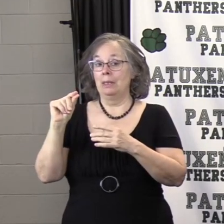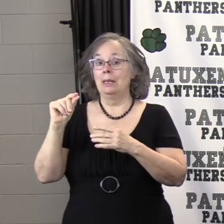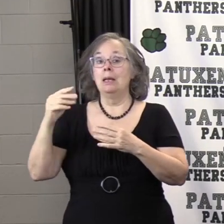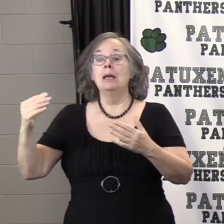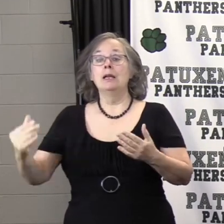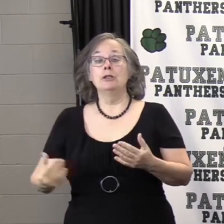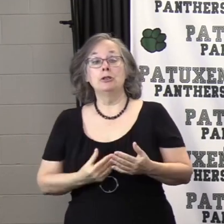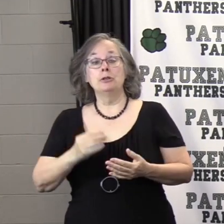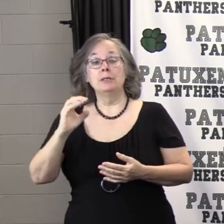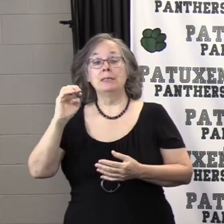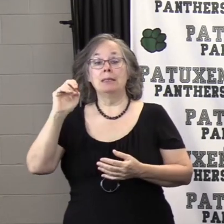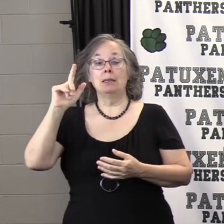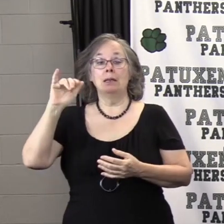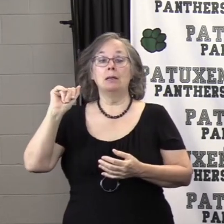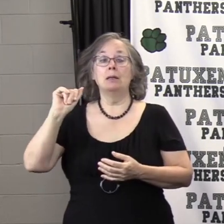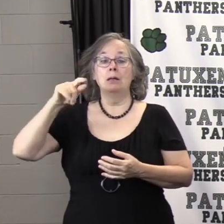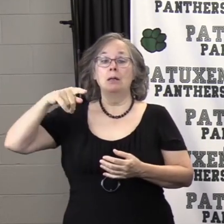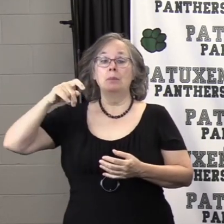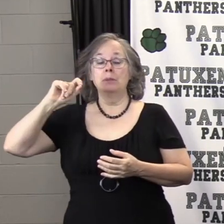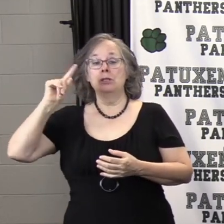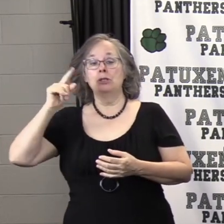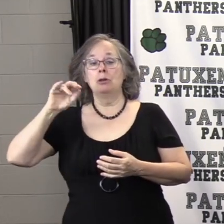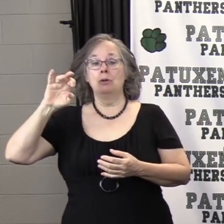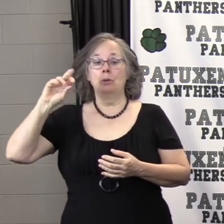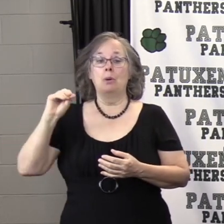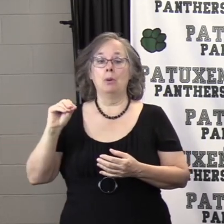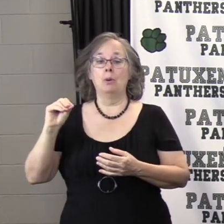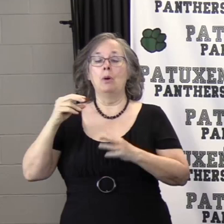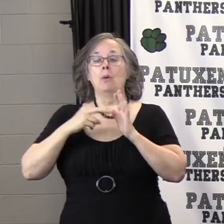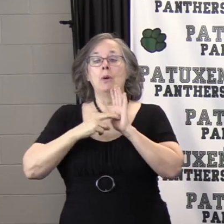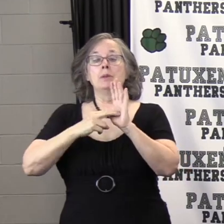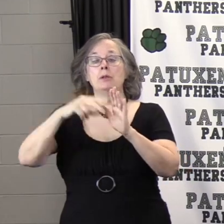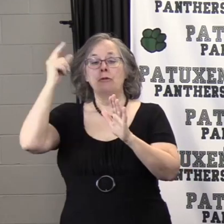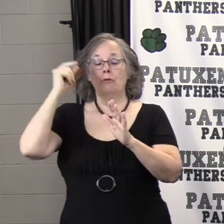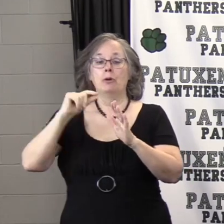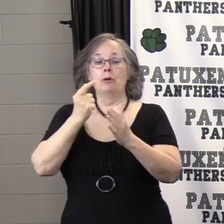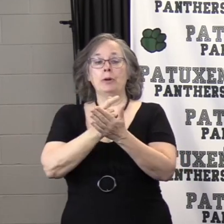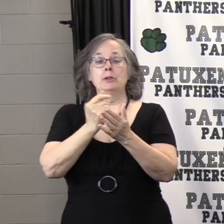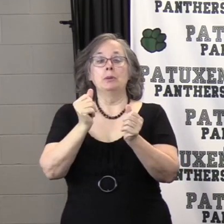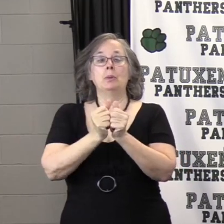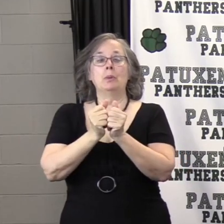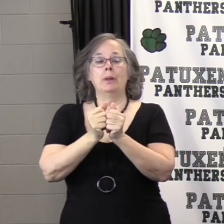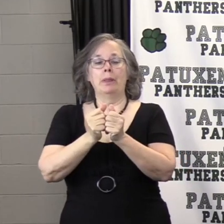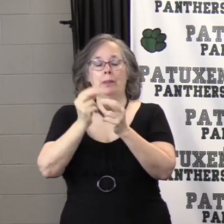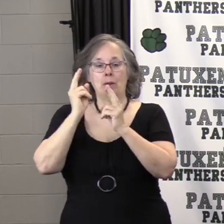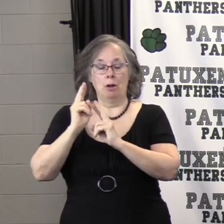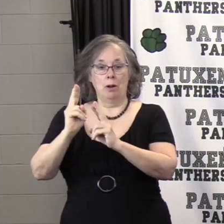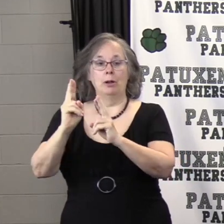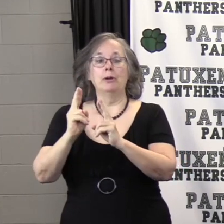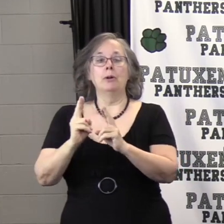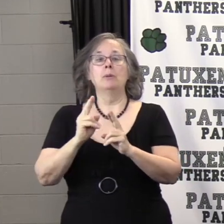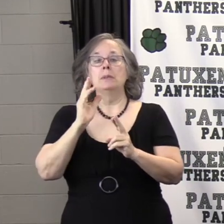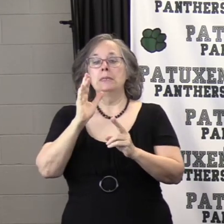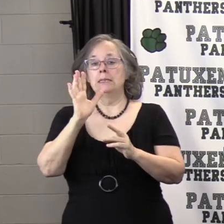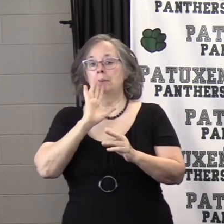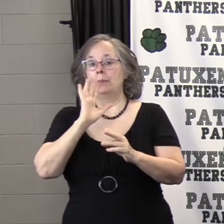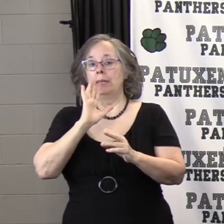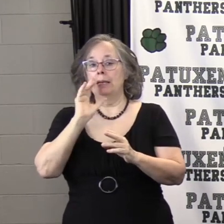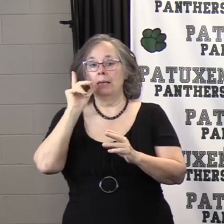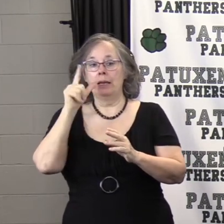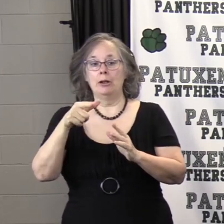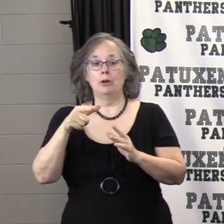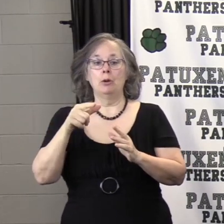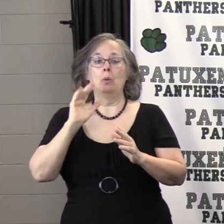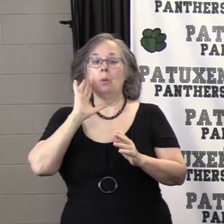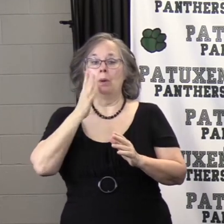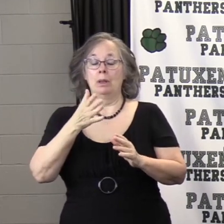Bizarro, the representative for the Graduates with Distinction, who will be speaking later in the program for the Patuxent High School Class of 2020.